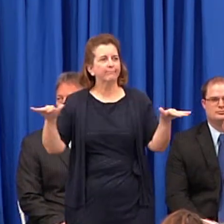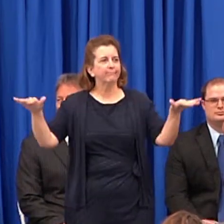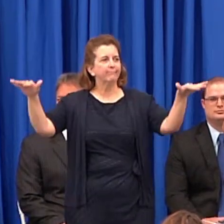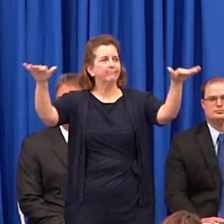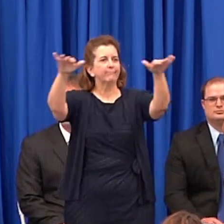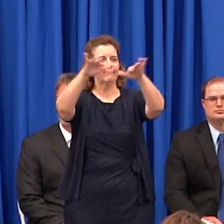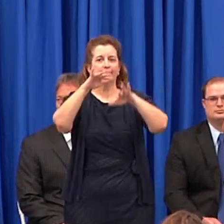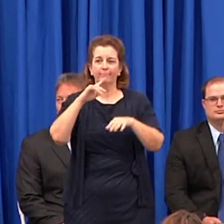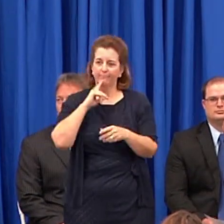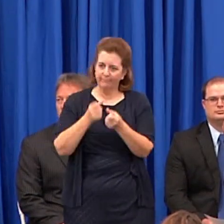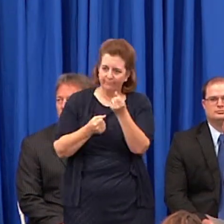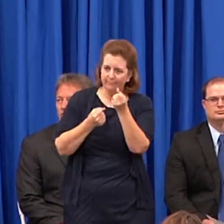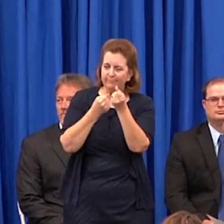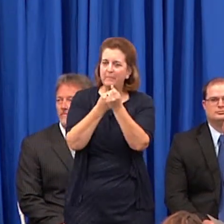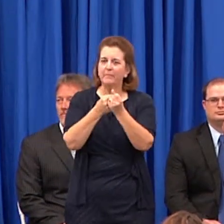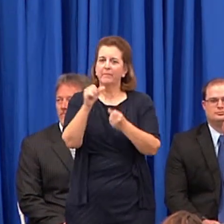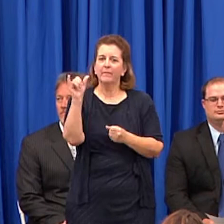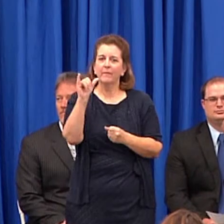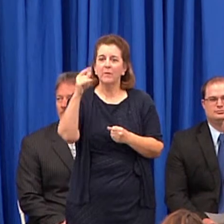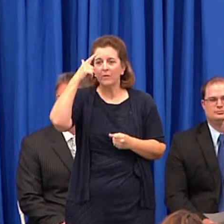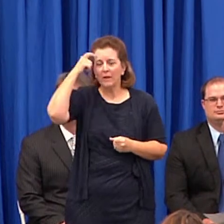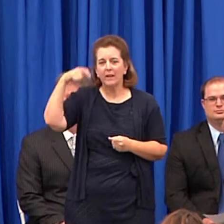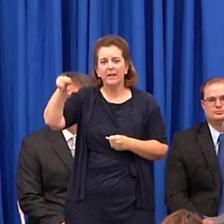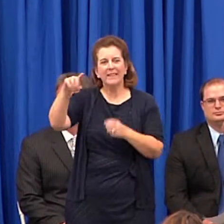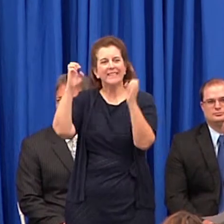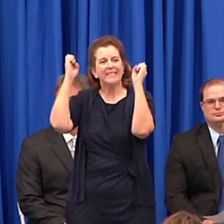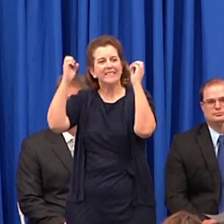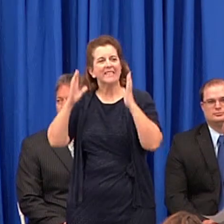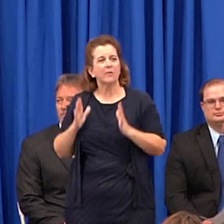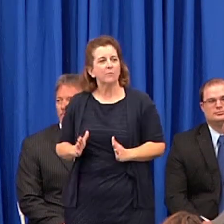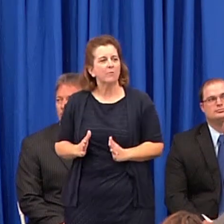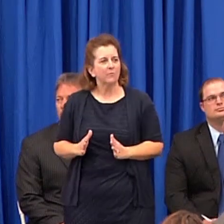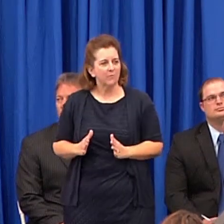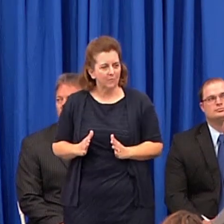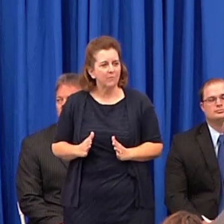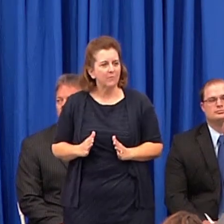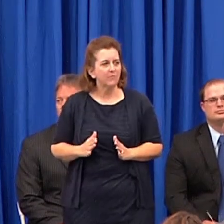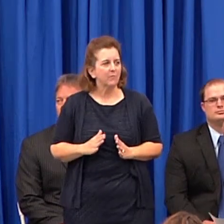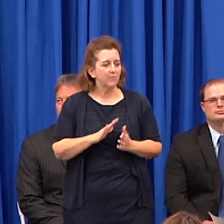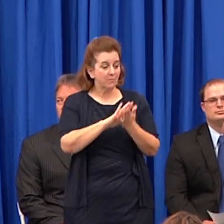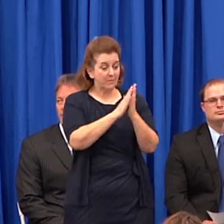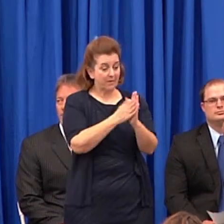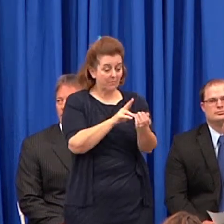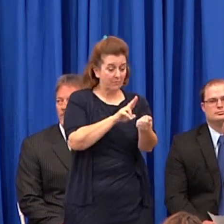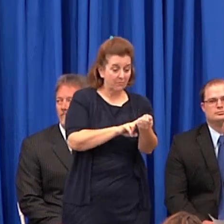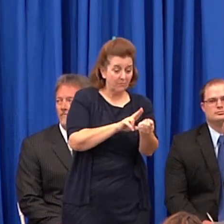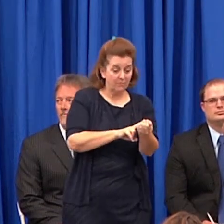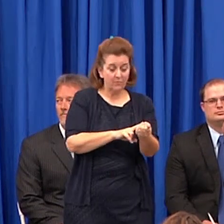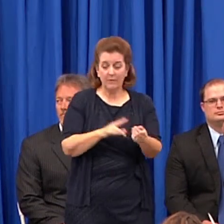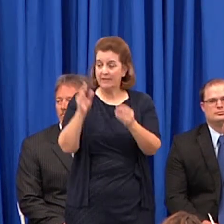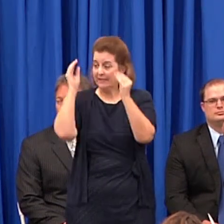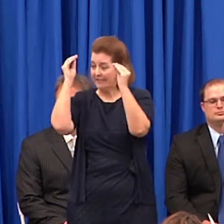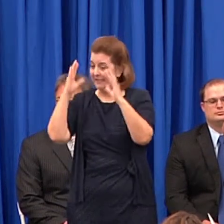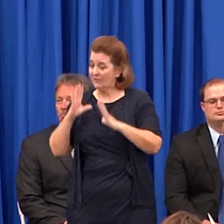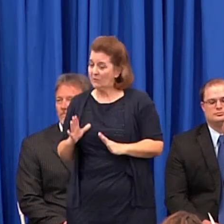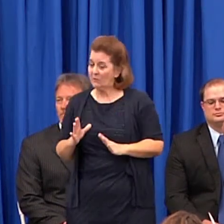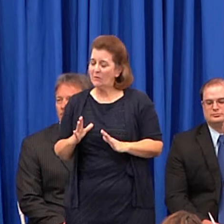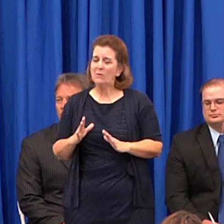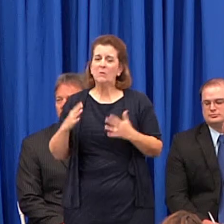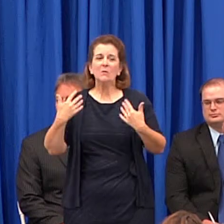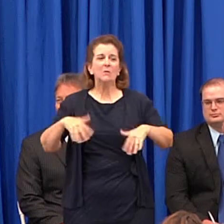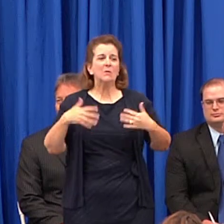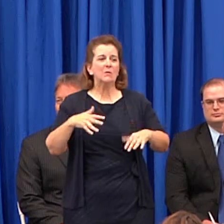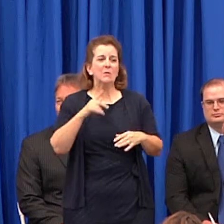noble profession, education. Those who become nurses and teachers, we are a special